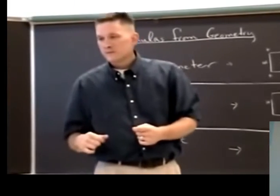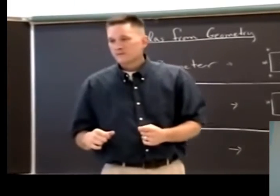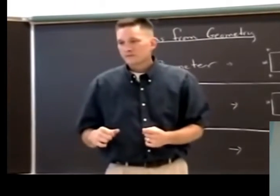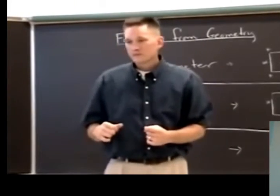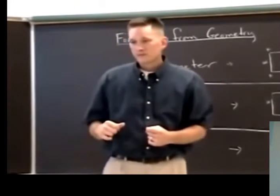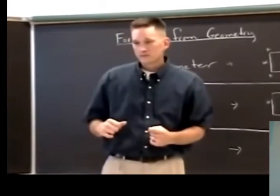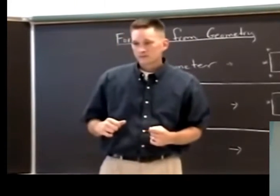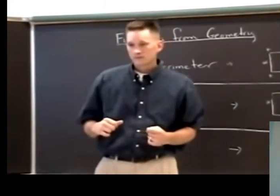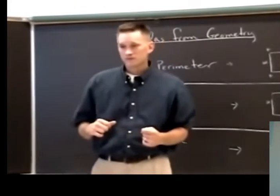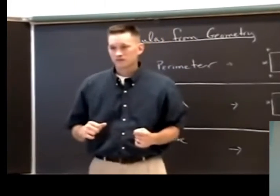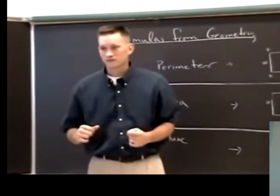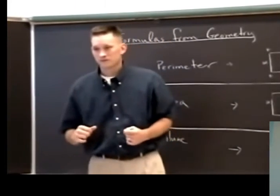means?